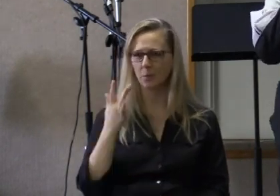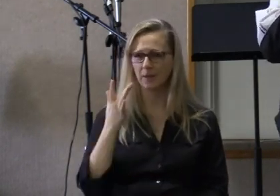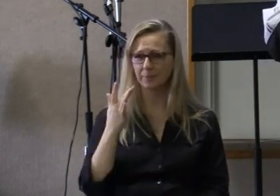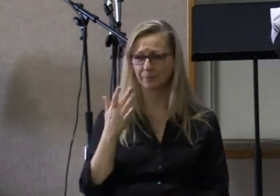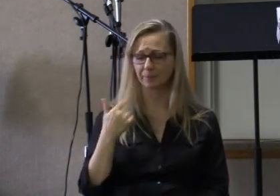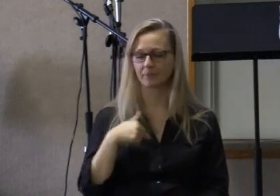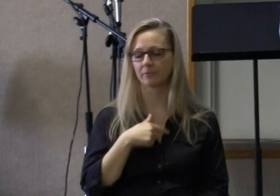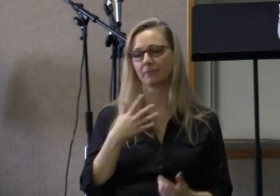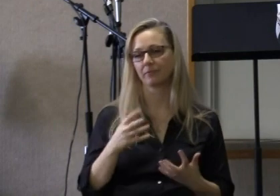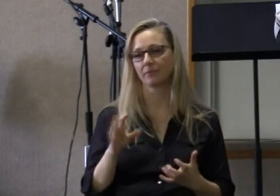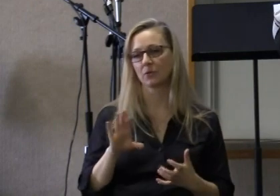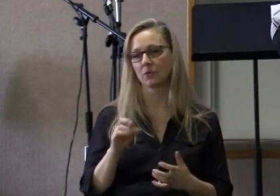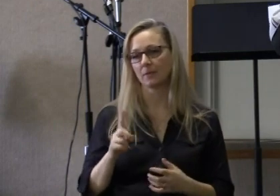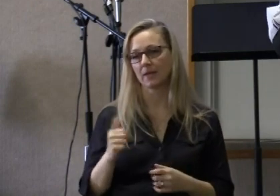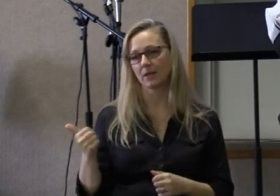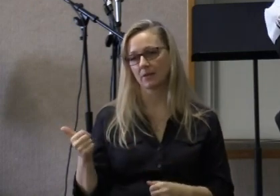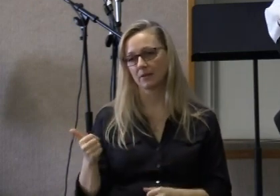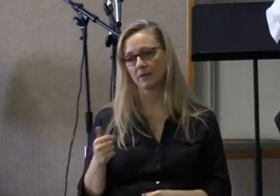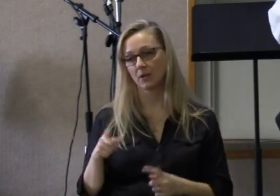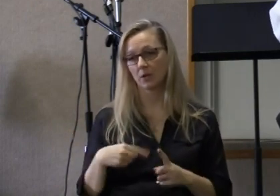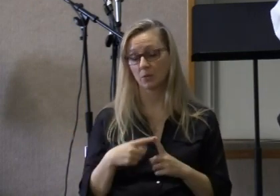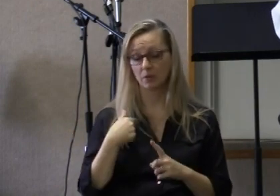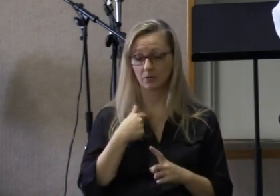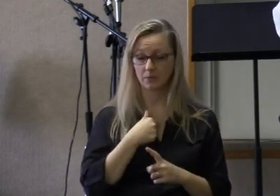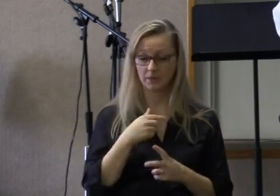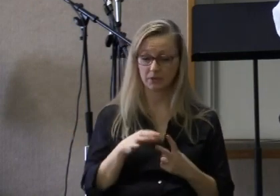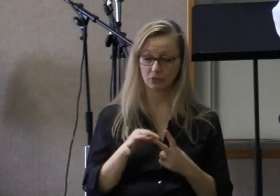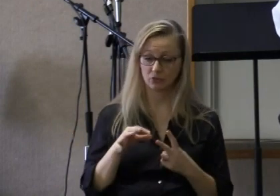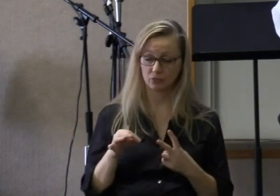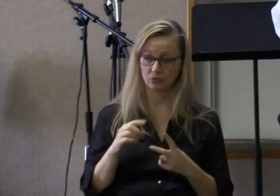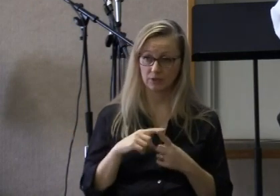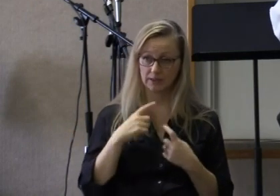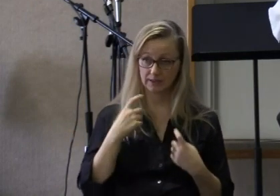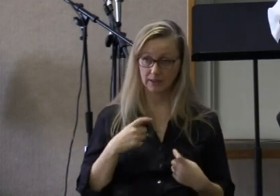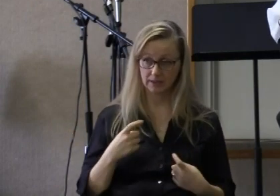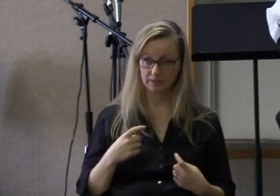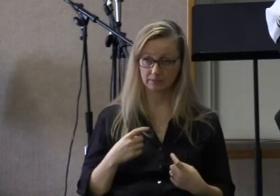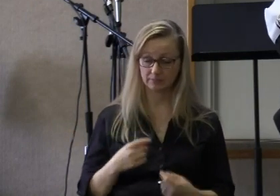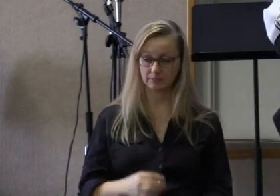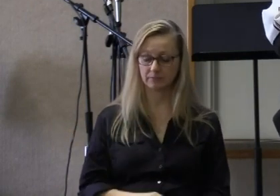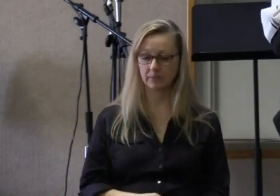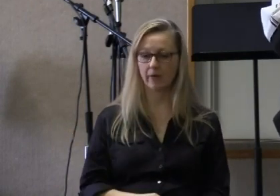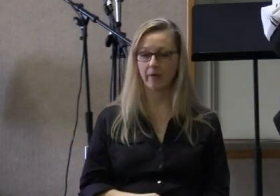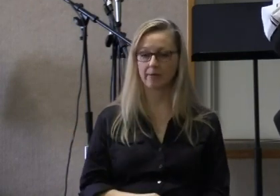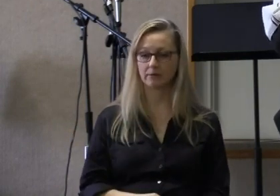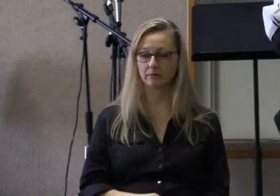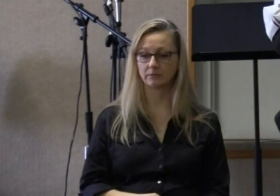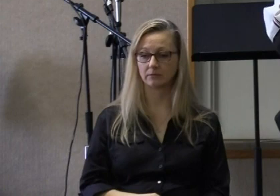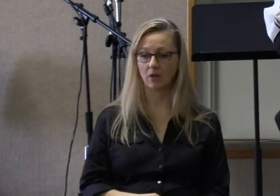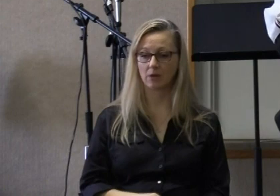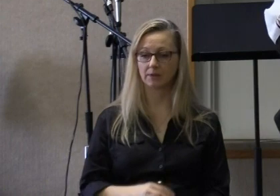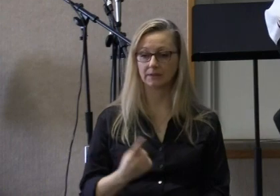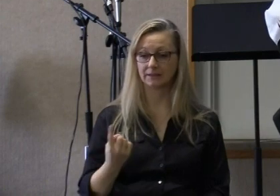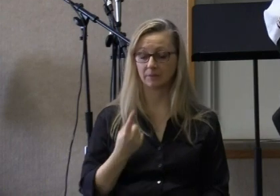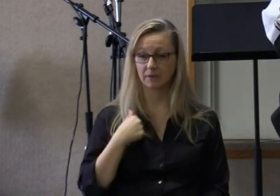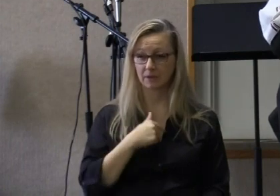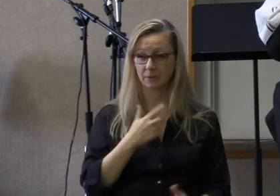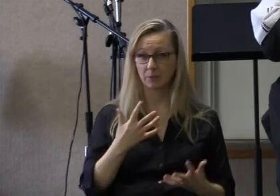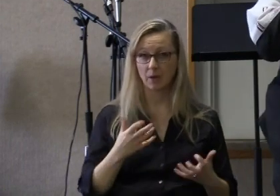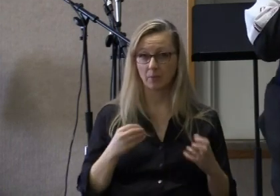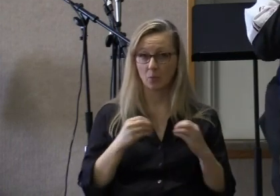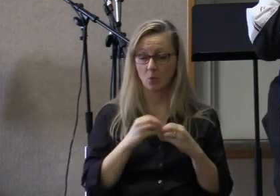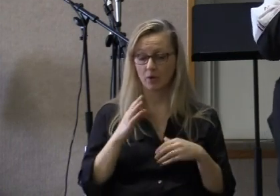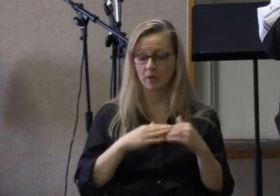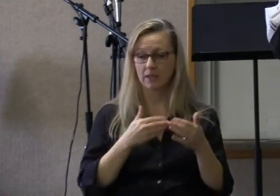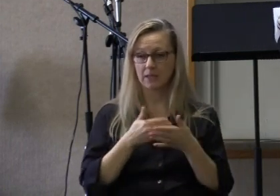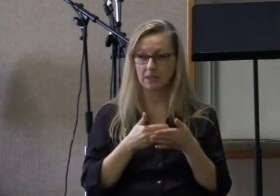else. When we choose to sin, there's something that we want more than